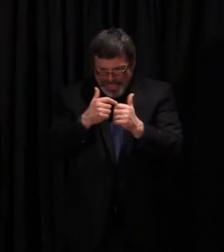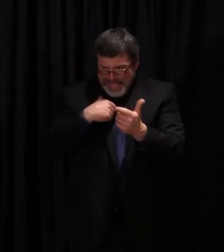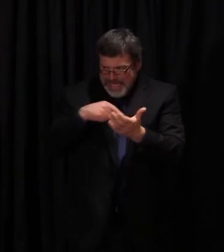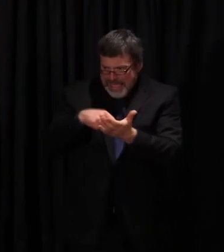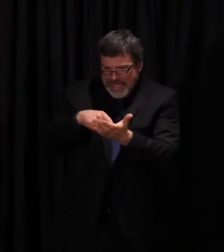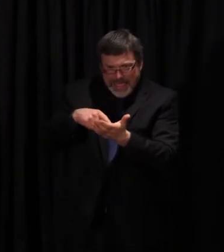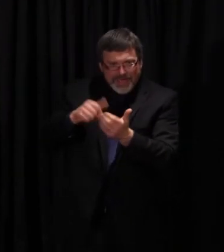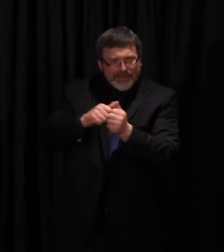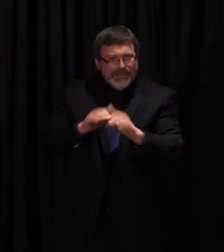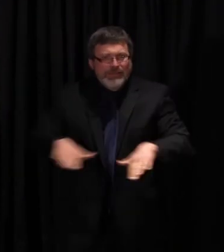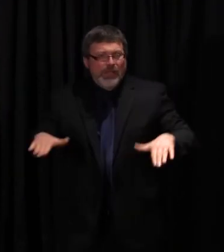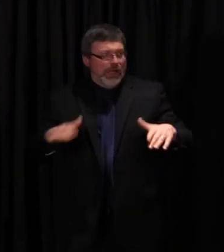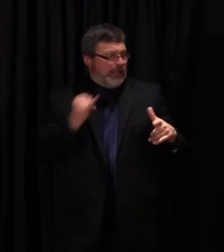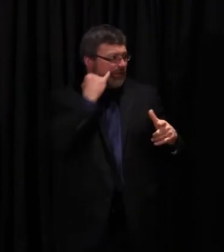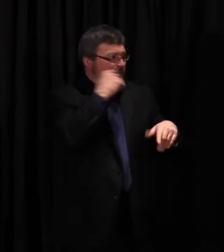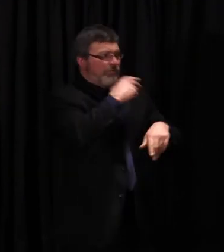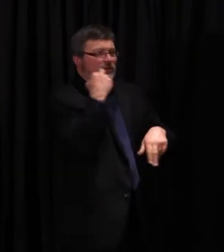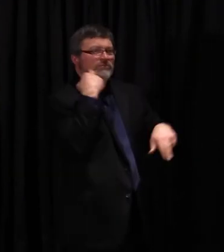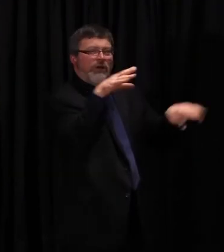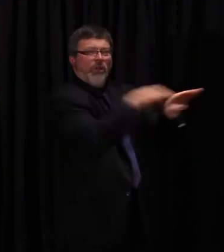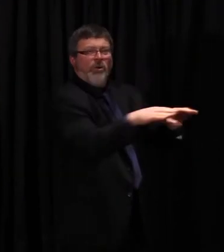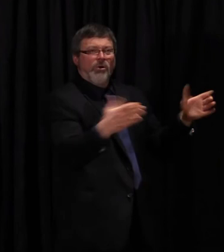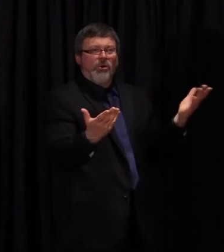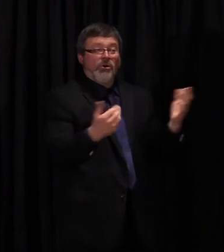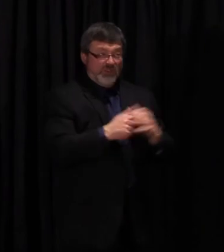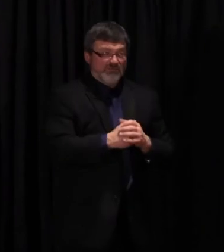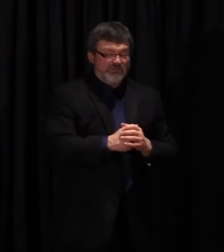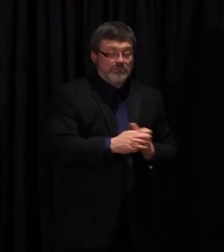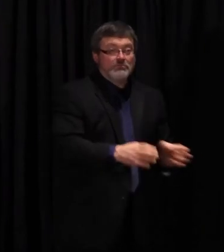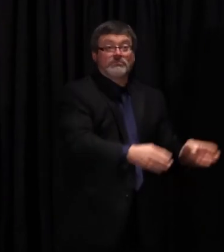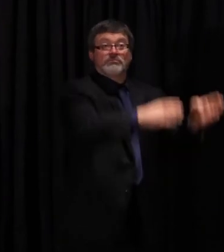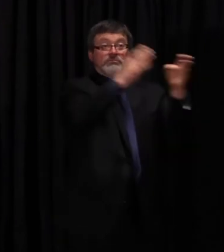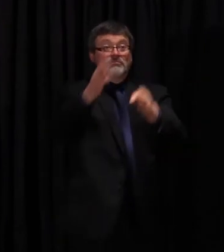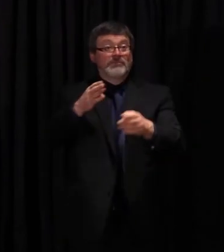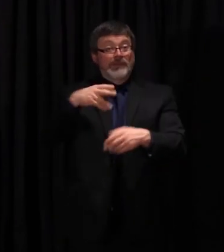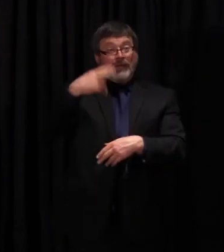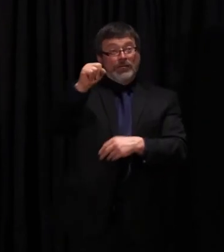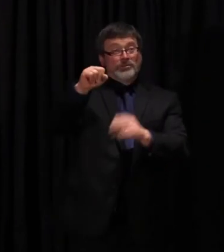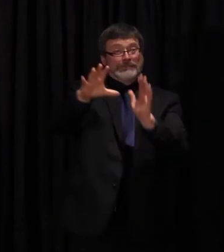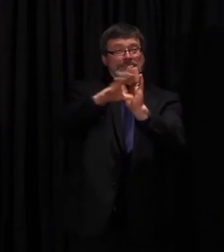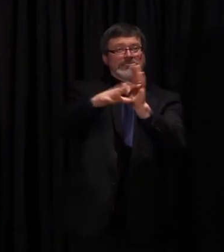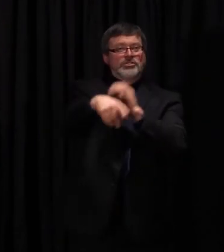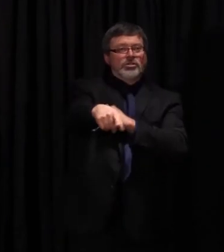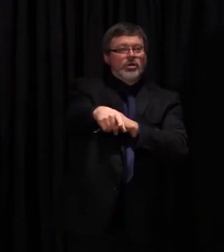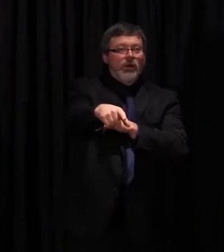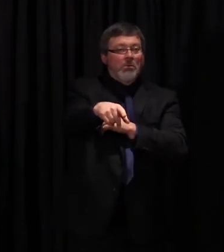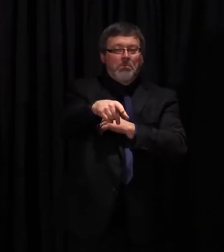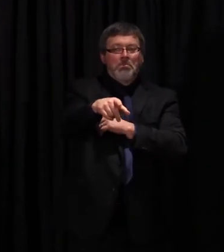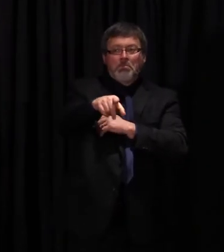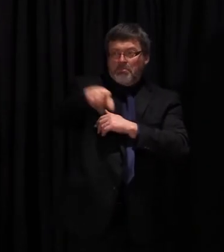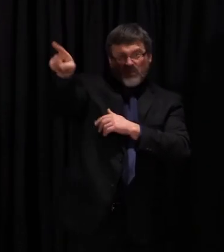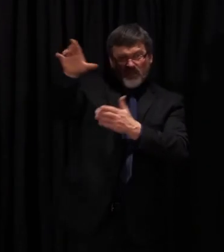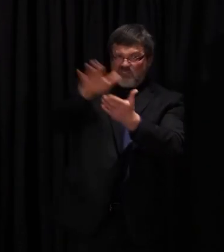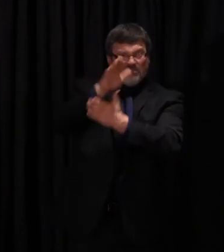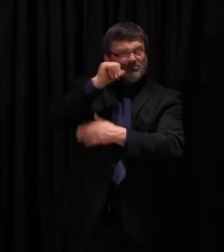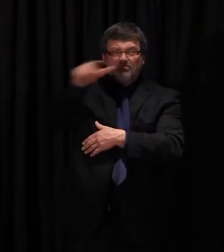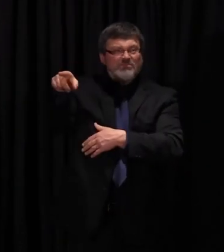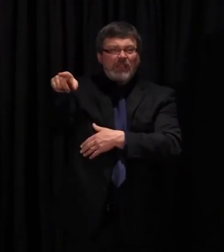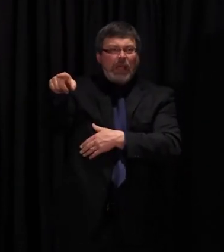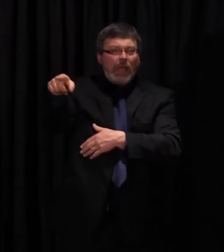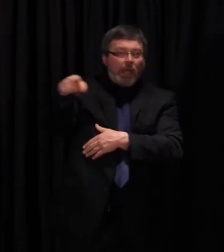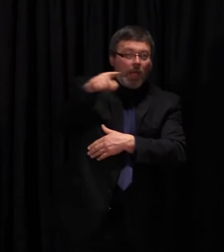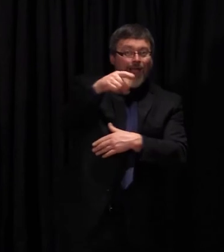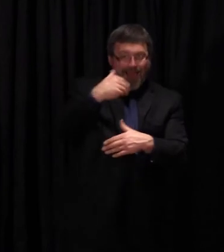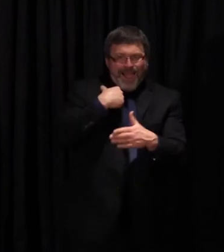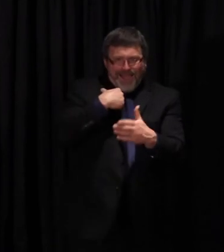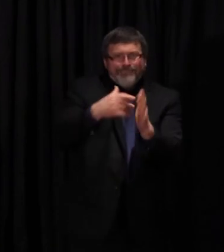A high school senior who isn't planning on going to college but has a talent for a trade that could lead to a